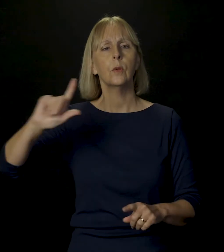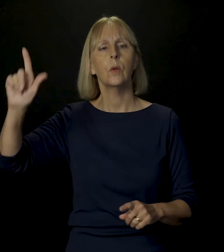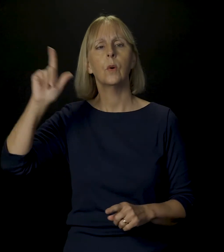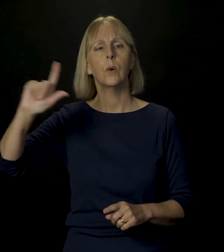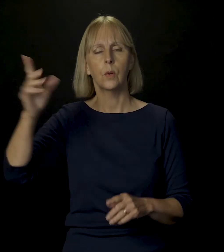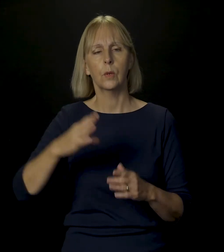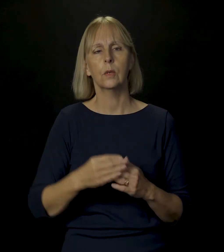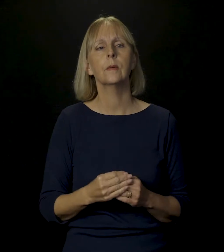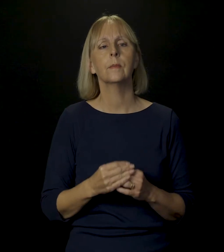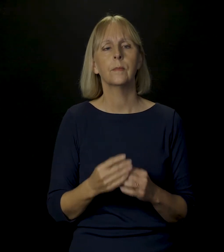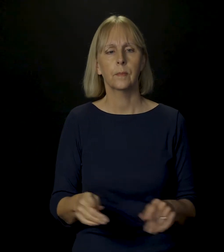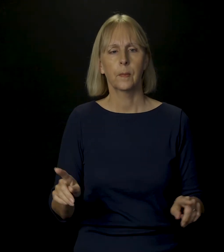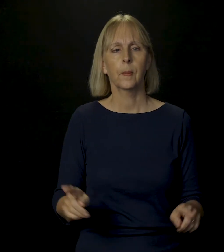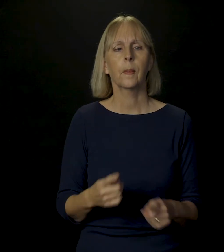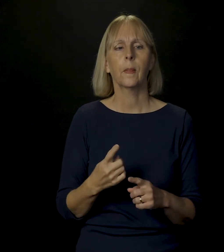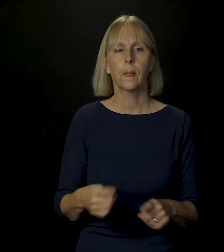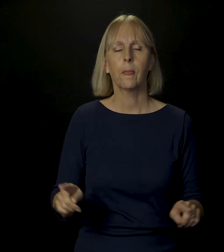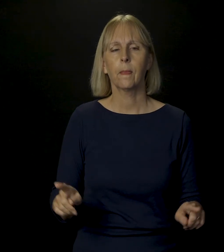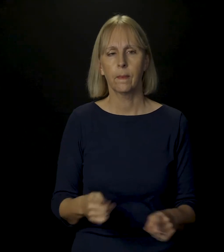Yeah Yeah